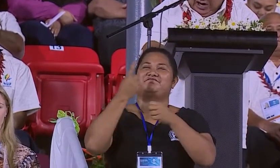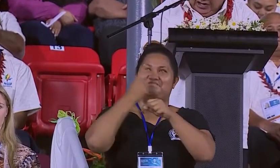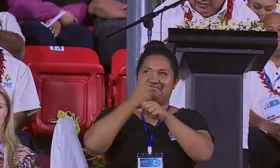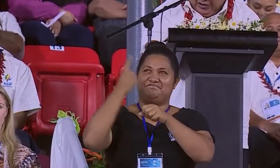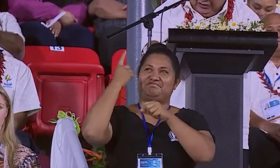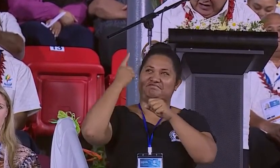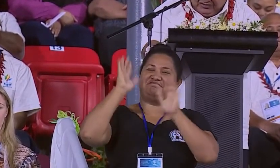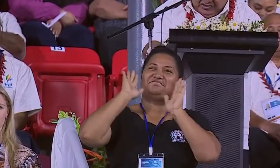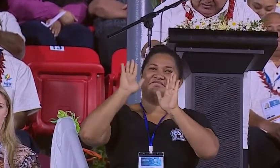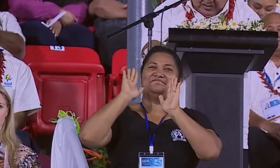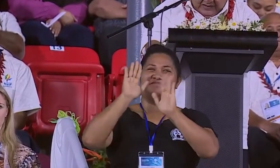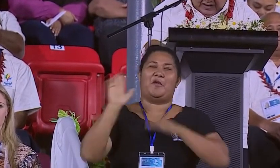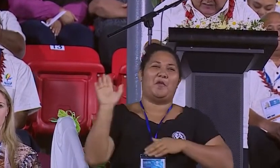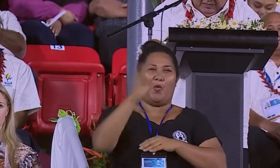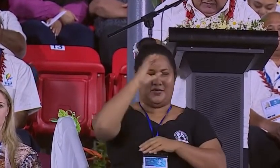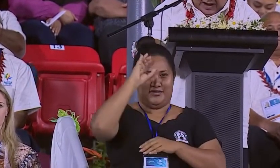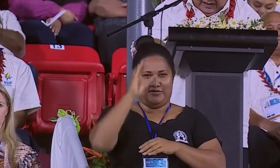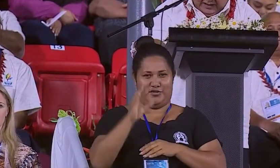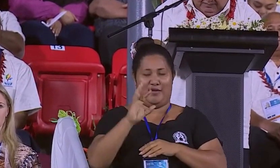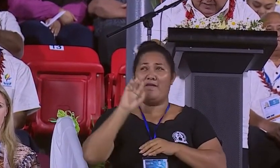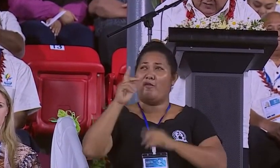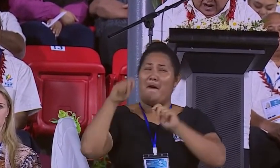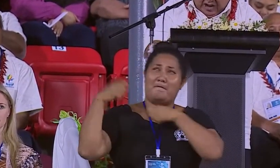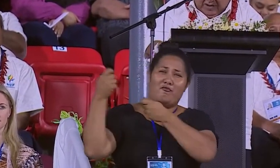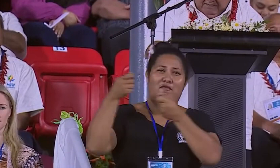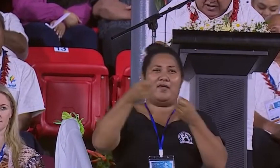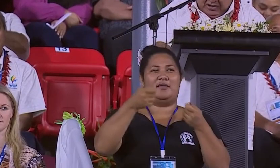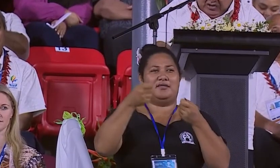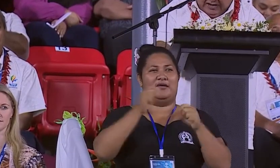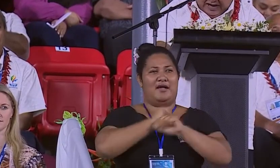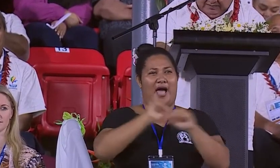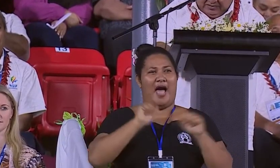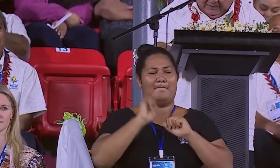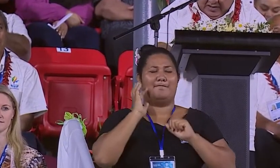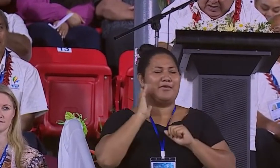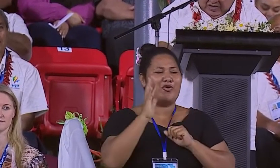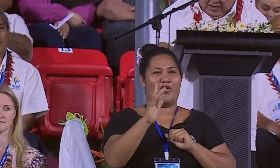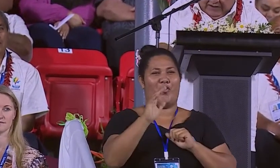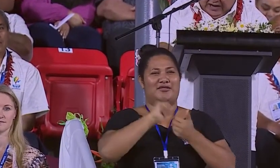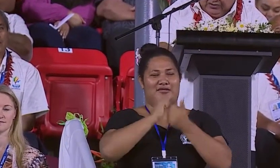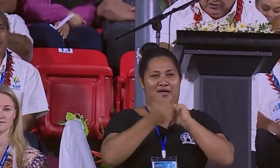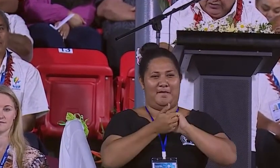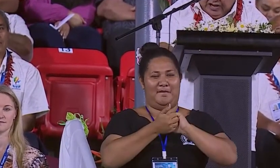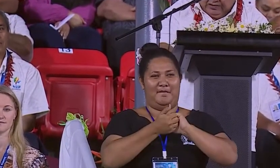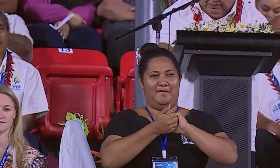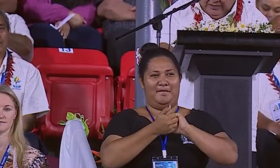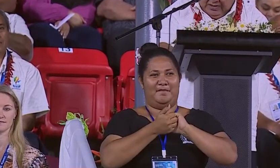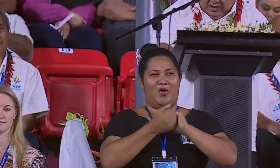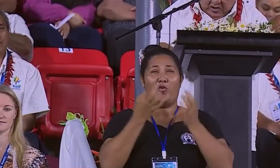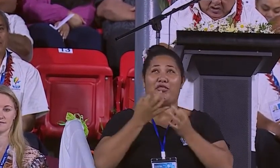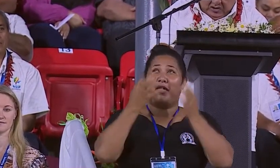Almighty God of all nations for providing for our miracle games, without whose